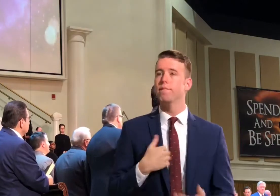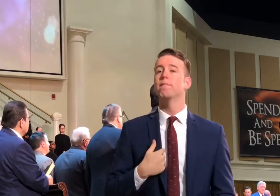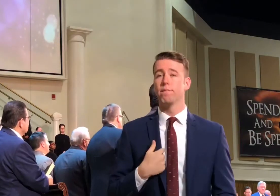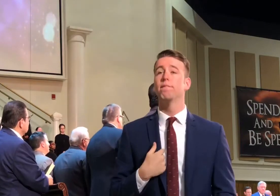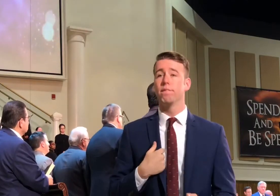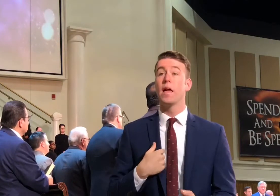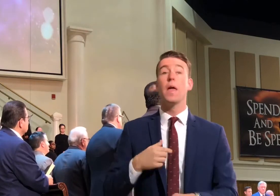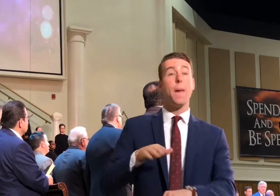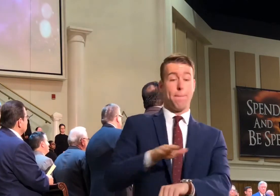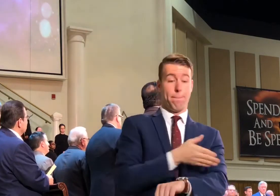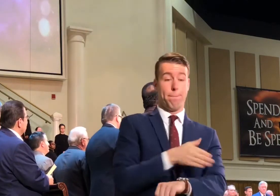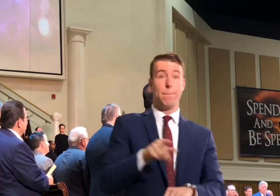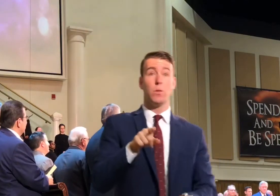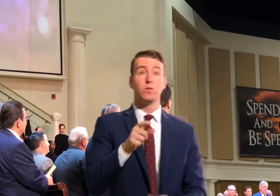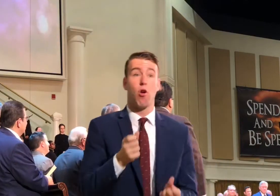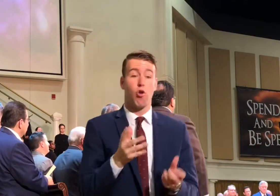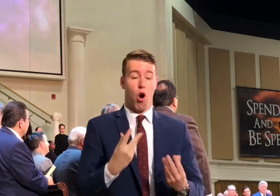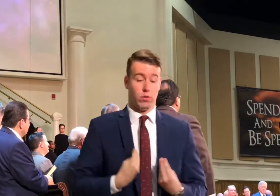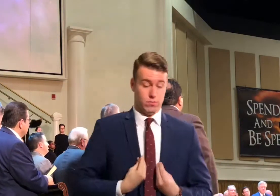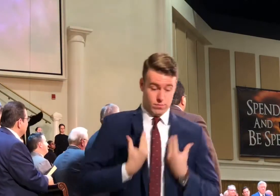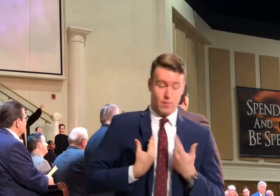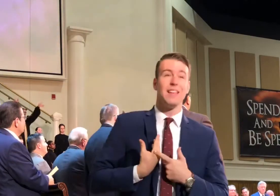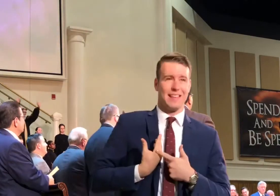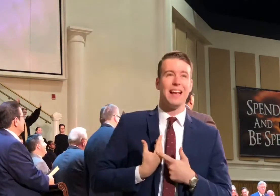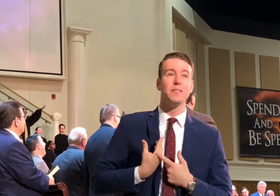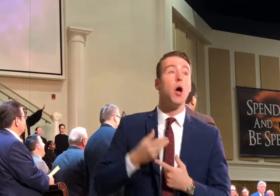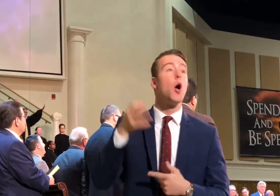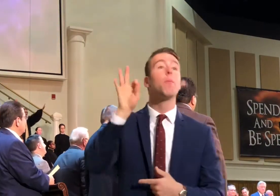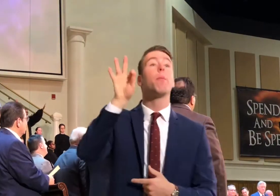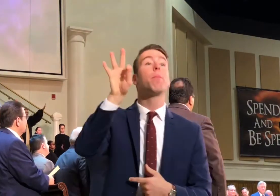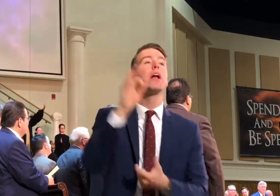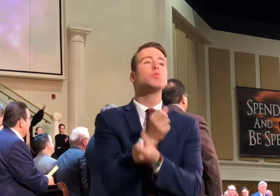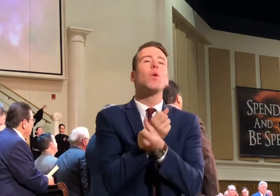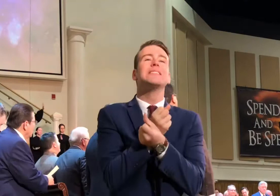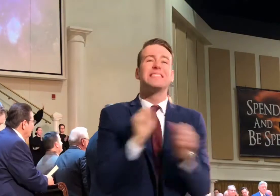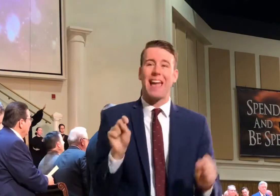Amen. Music can thrill you, but preaching will save you.